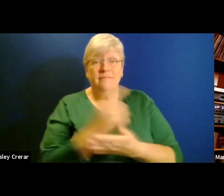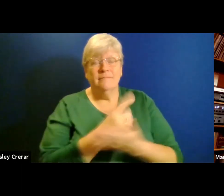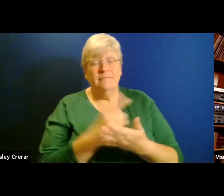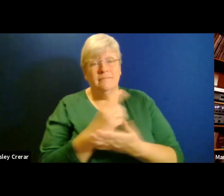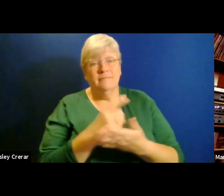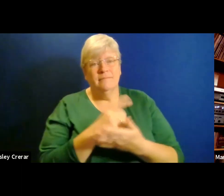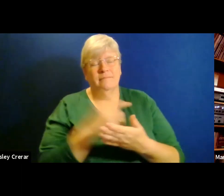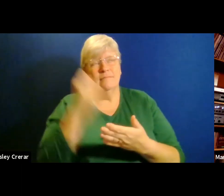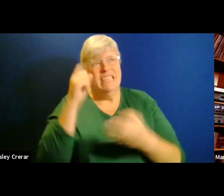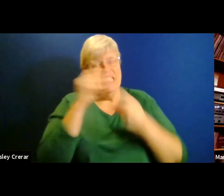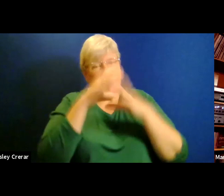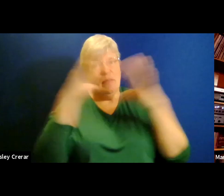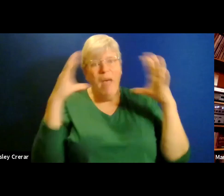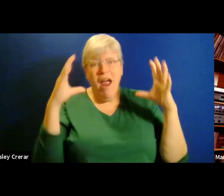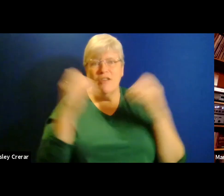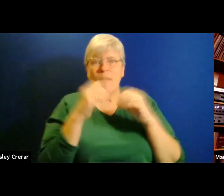inspired by